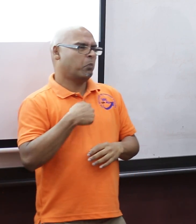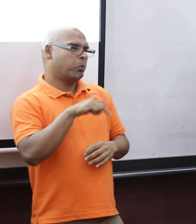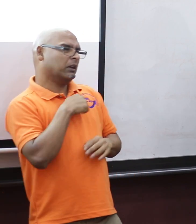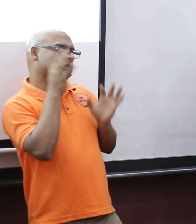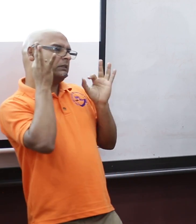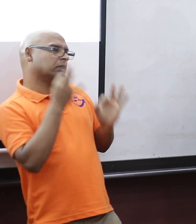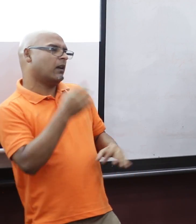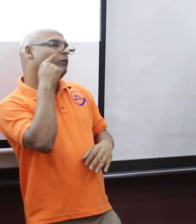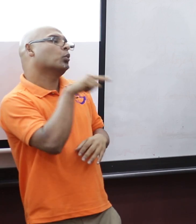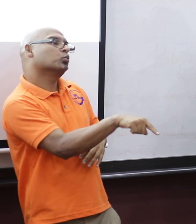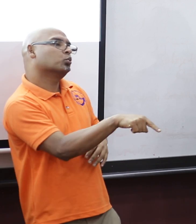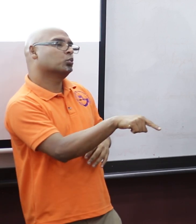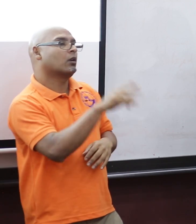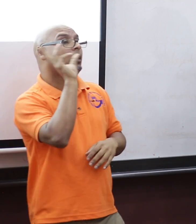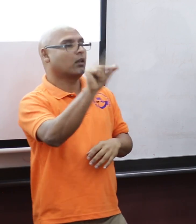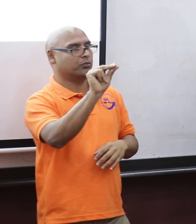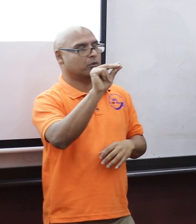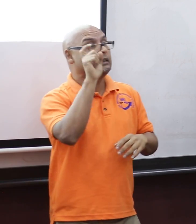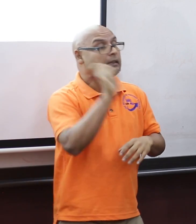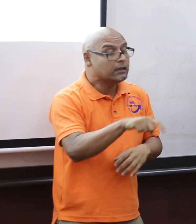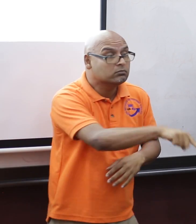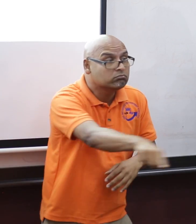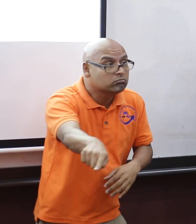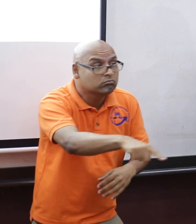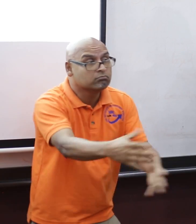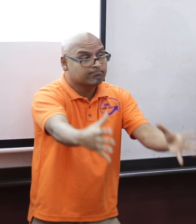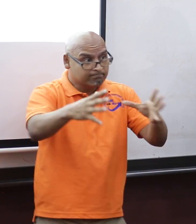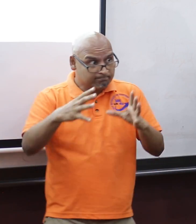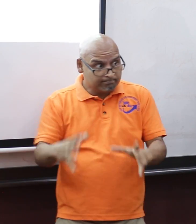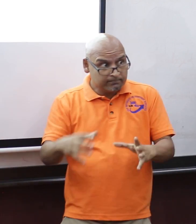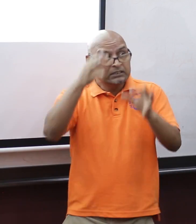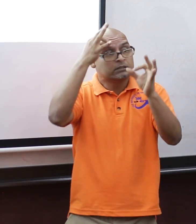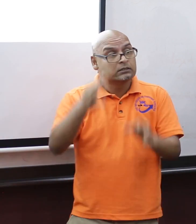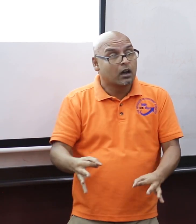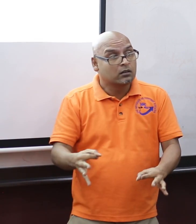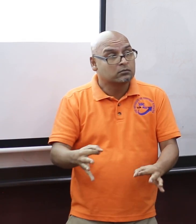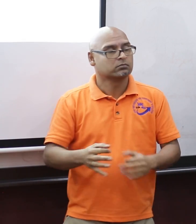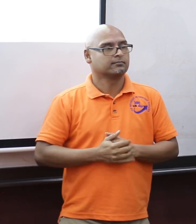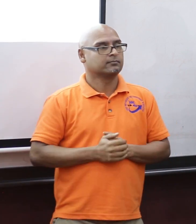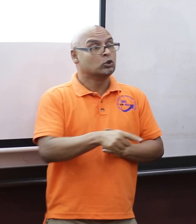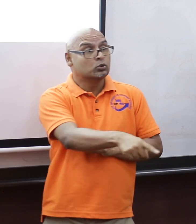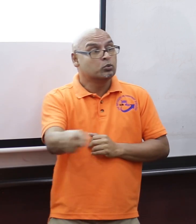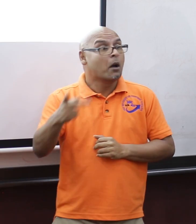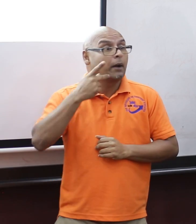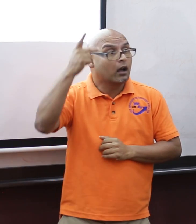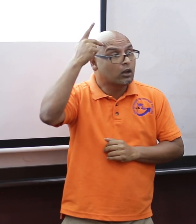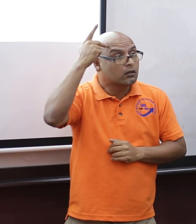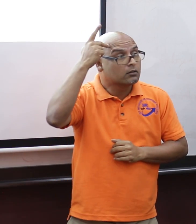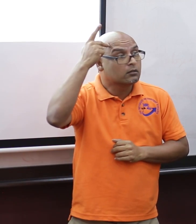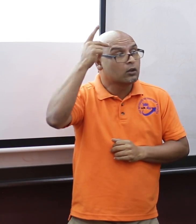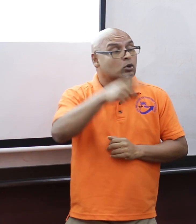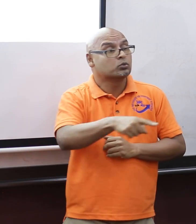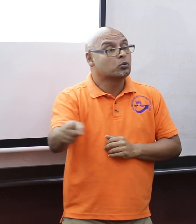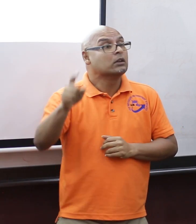that you become the advocate for your child. You have to be the voice. You know their needs. If you